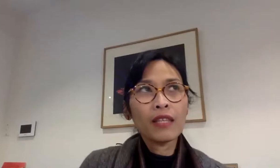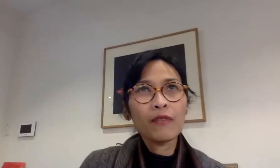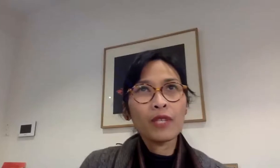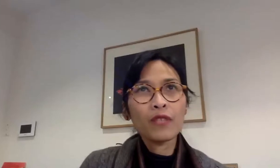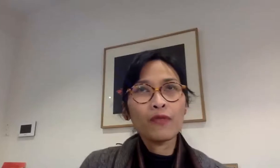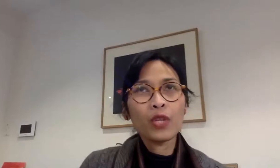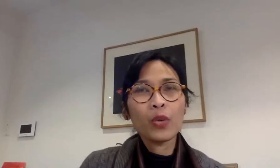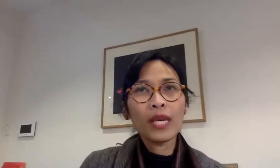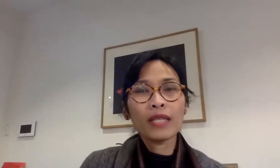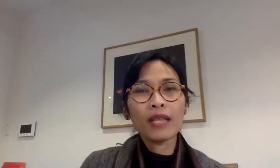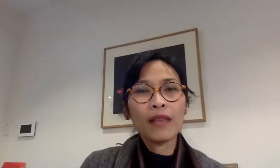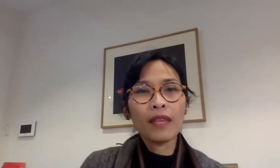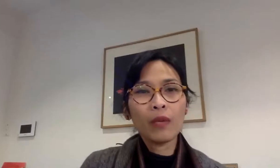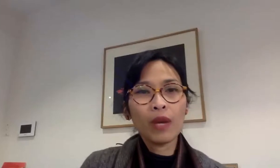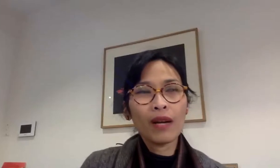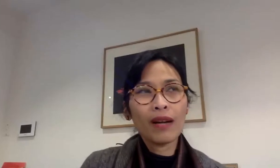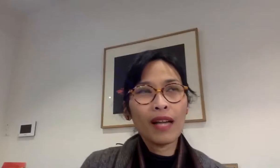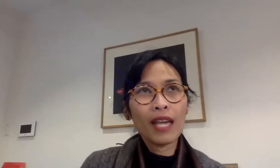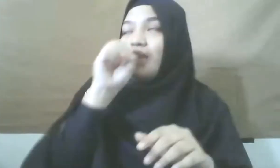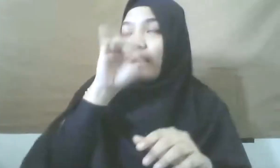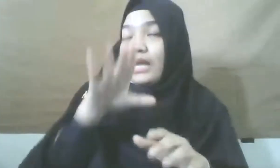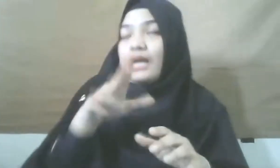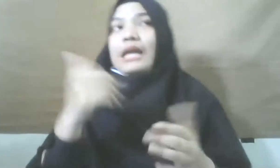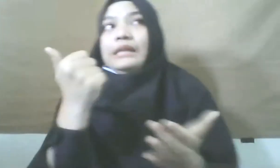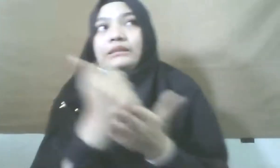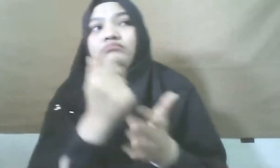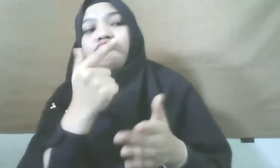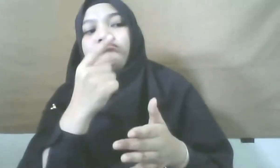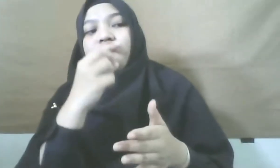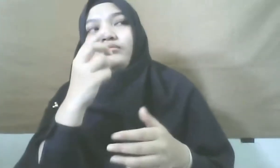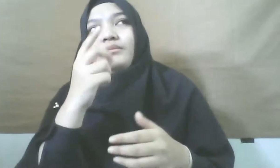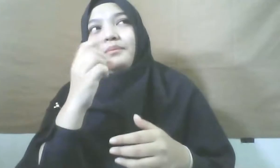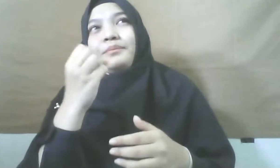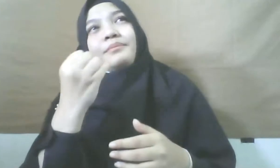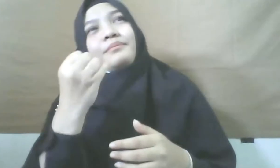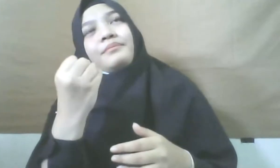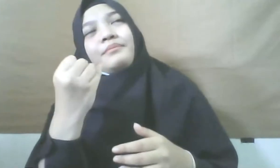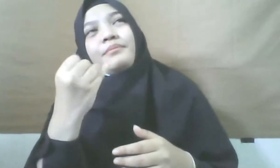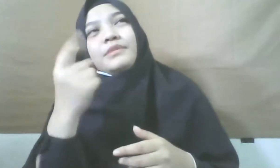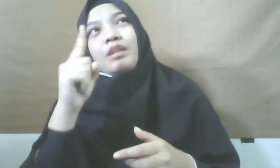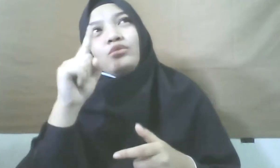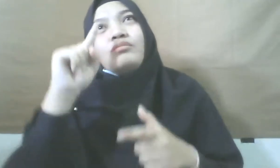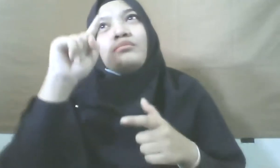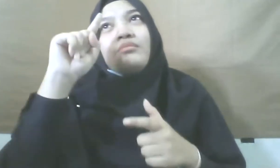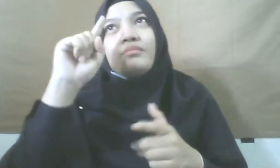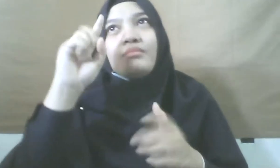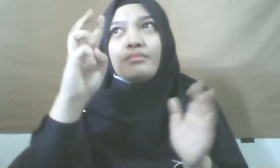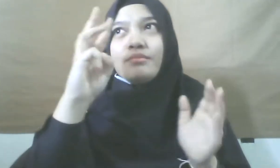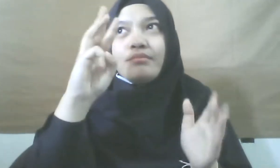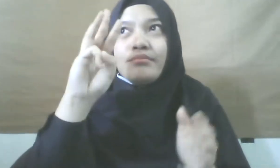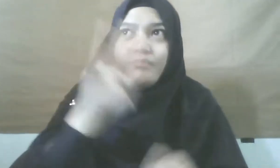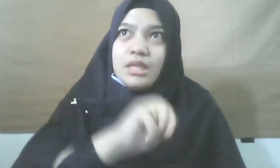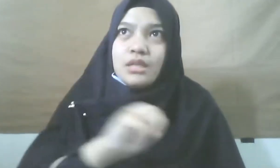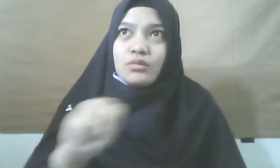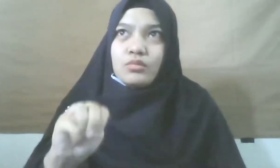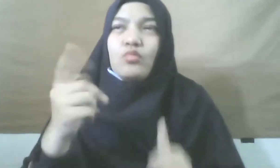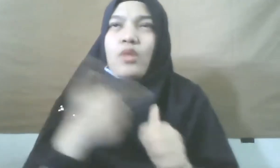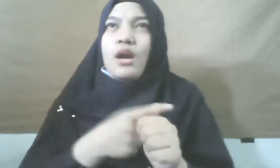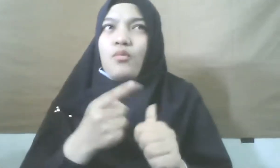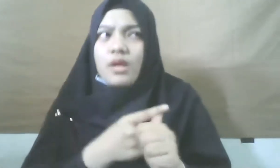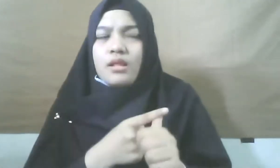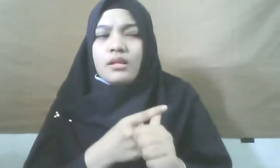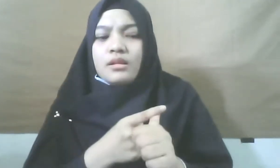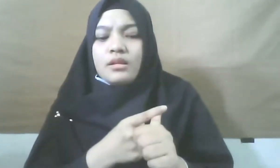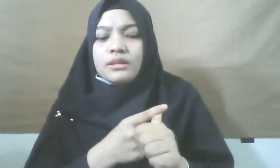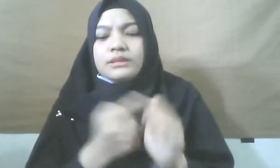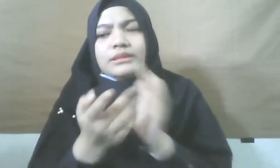the first few weeks, I think it was not the government who had the initiative to try to make